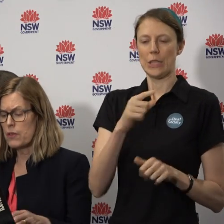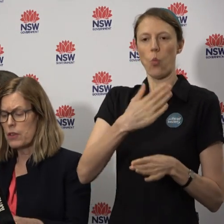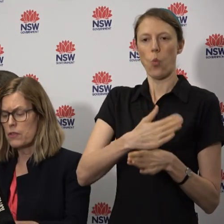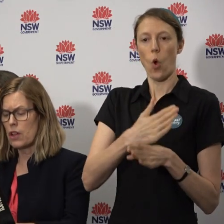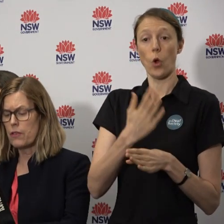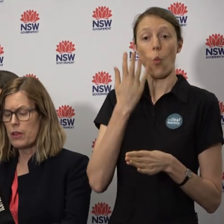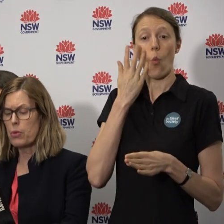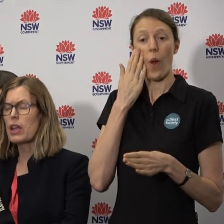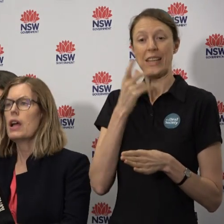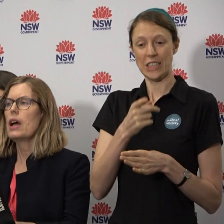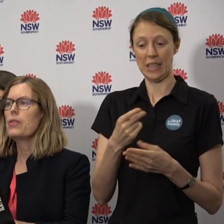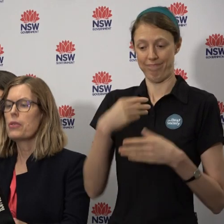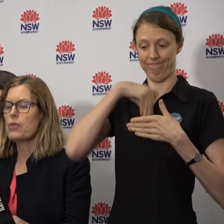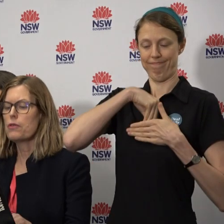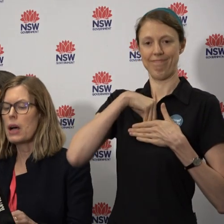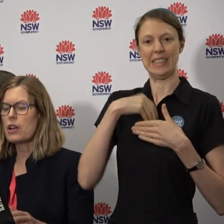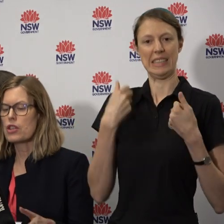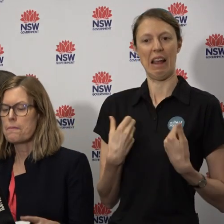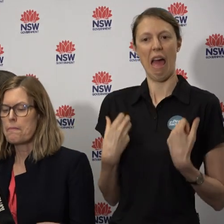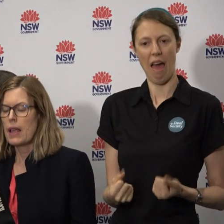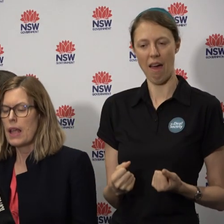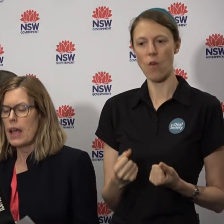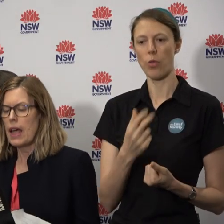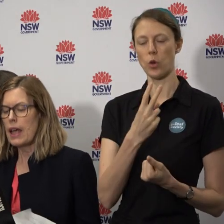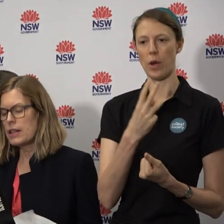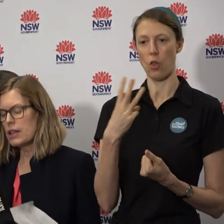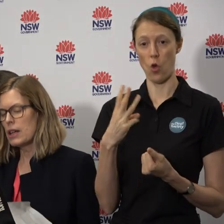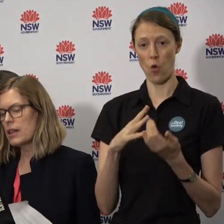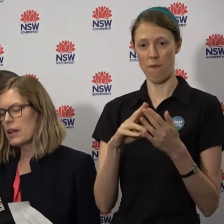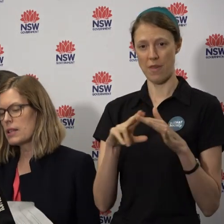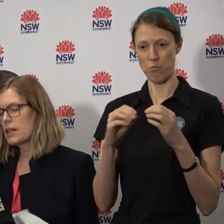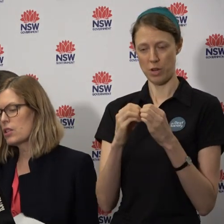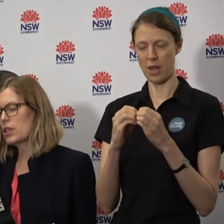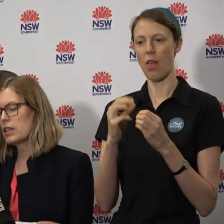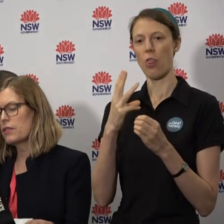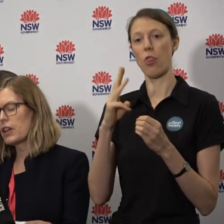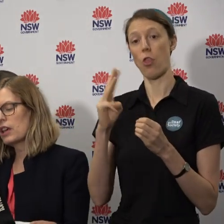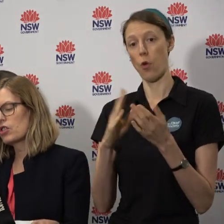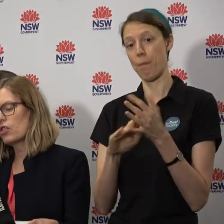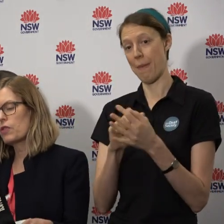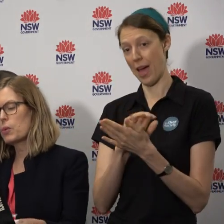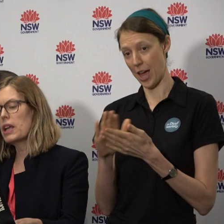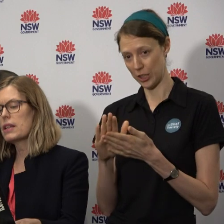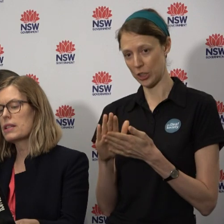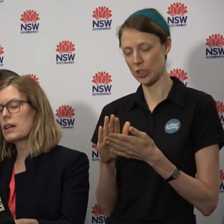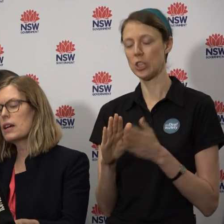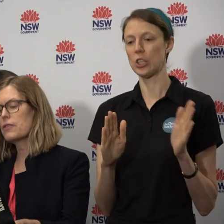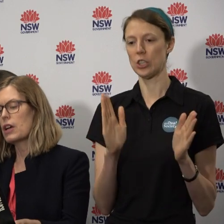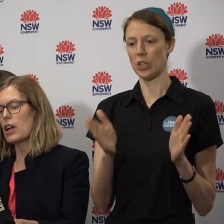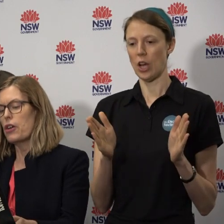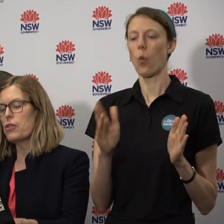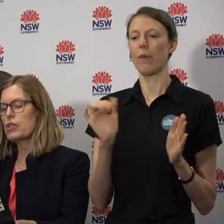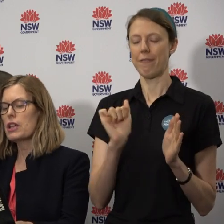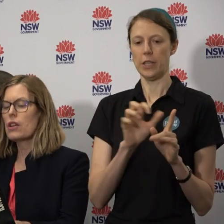the 25th of February and the 3rd of March. And that has led us to the identification of 28